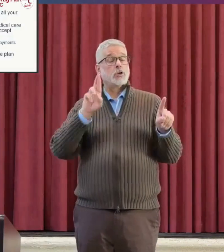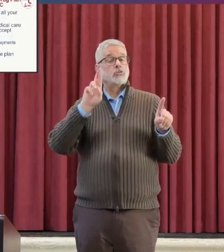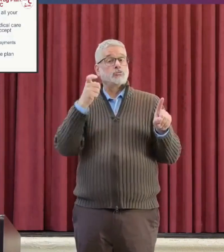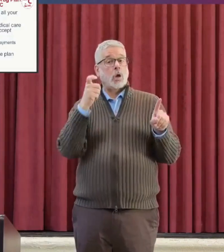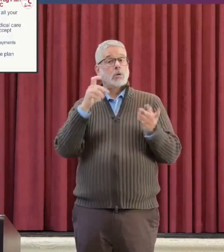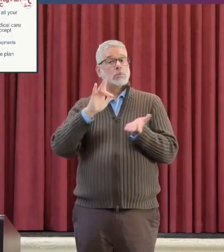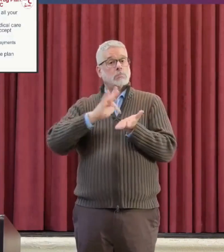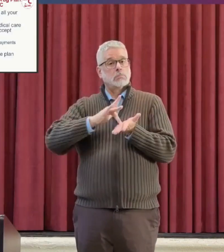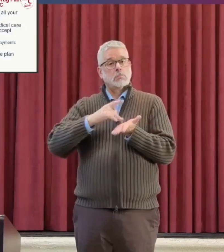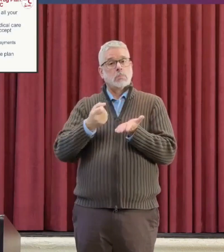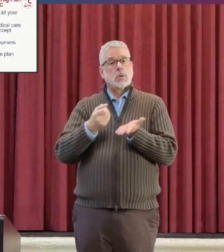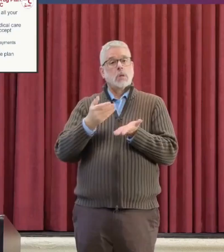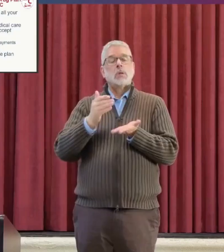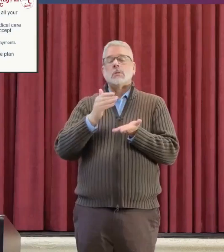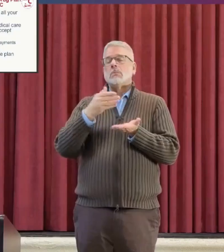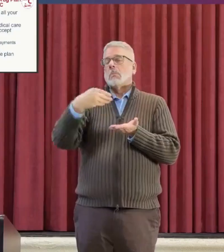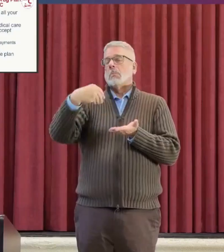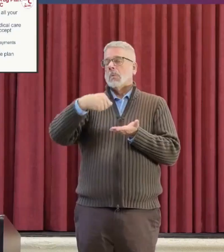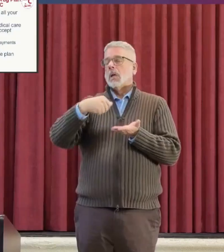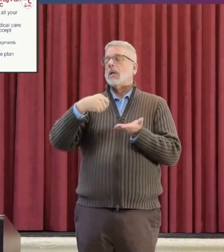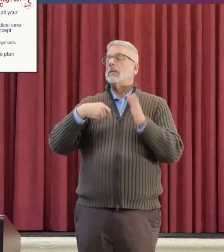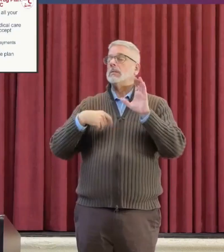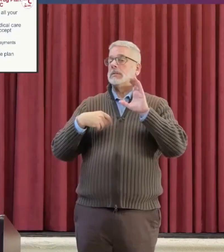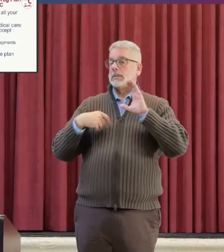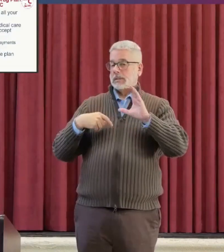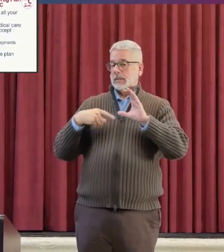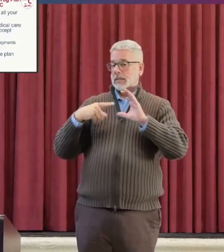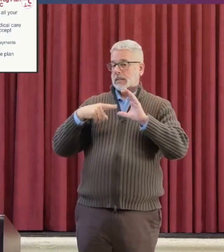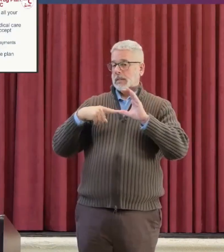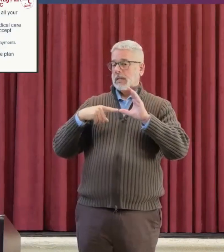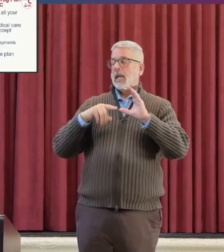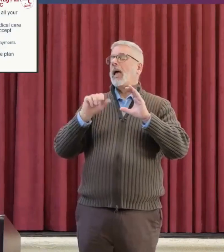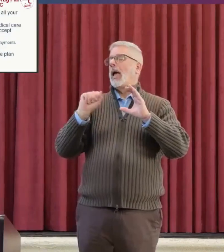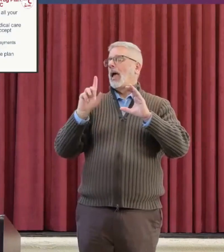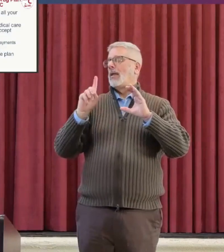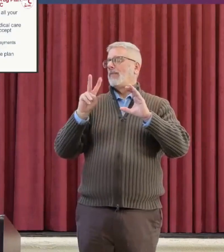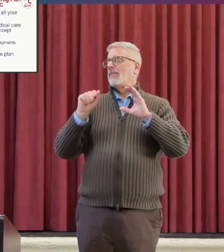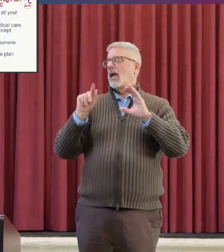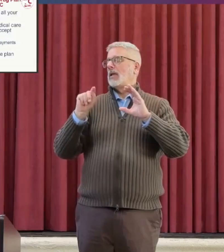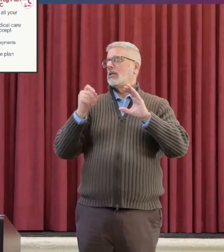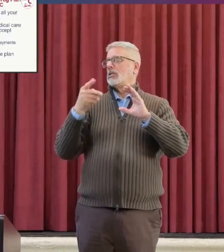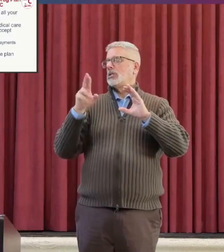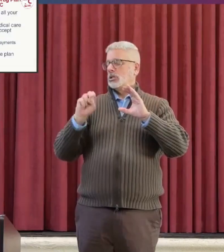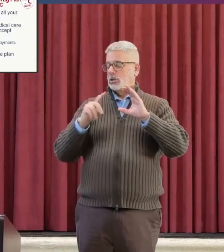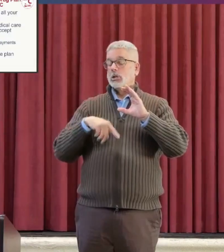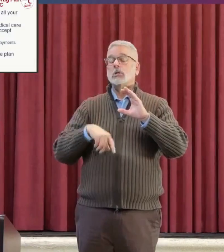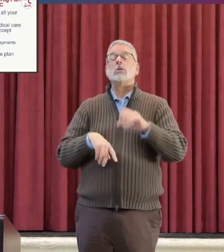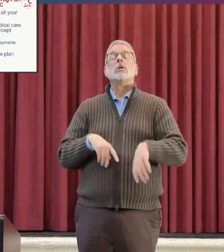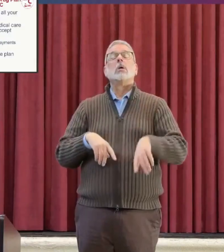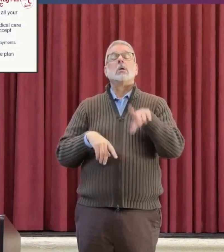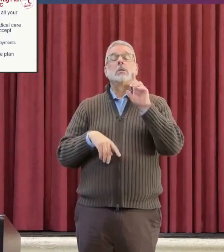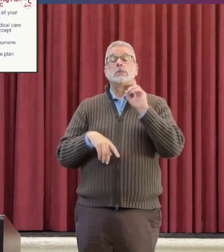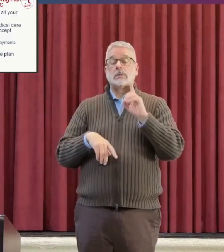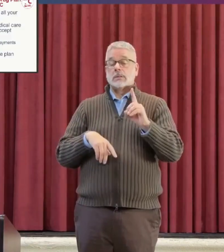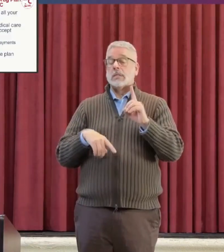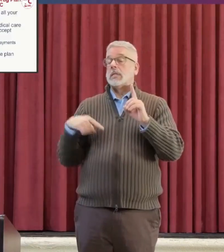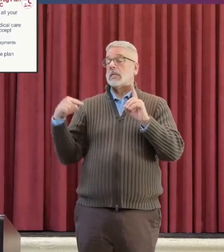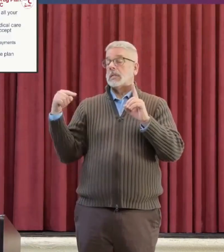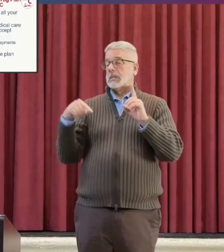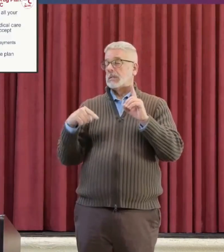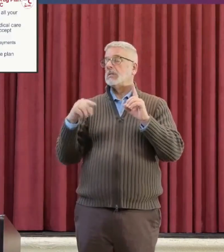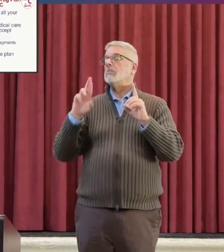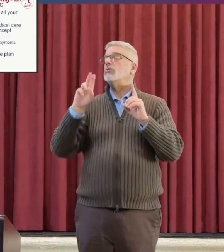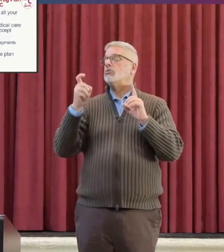coverage. Medicare Part C, that's Medicare Advantage plan, and Medicare Part D,